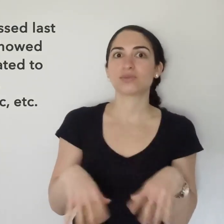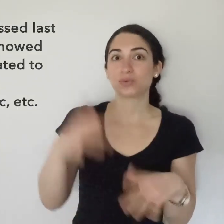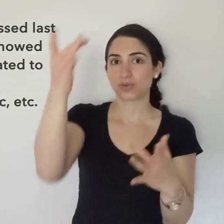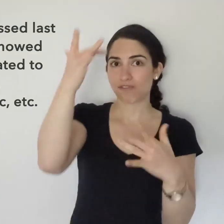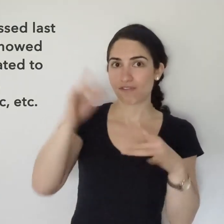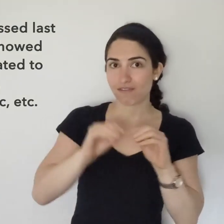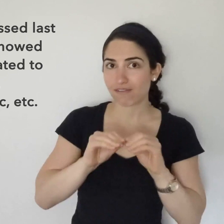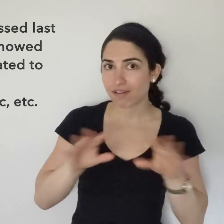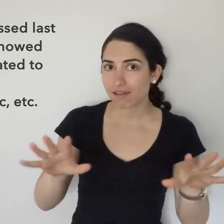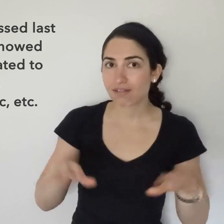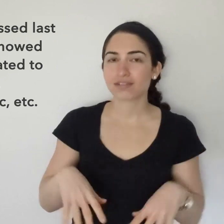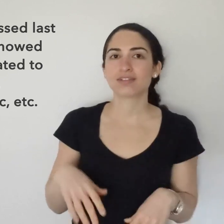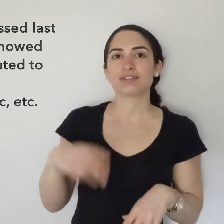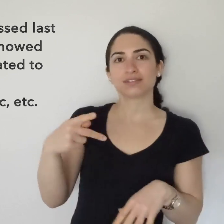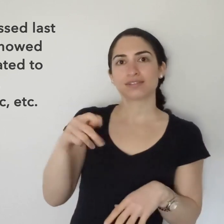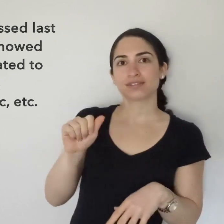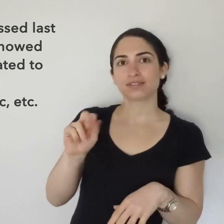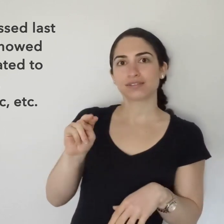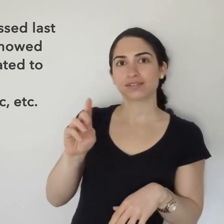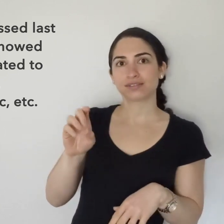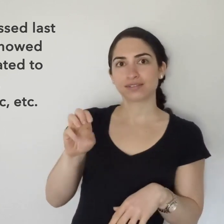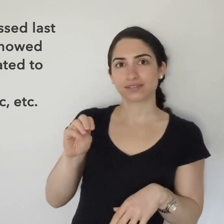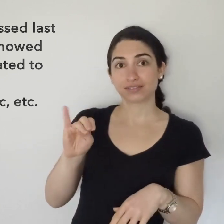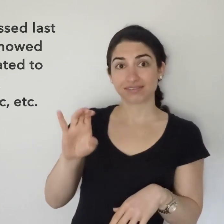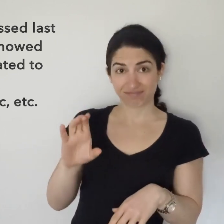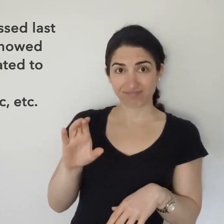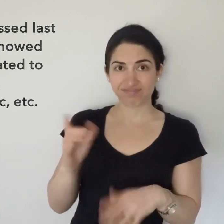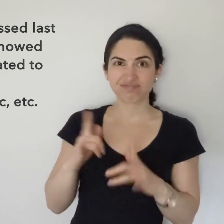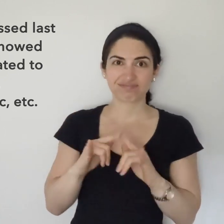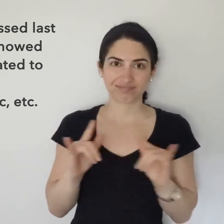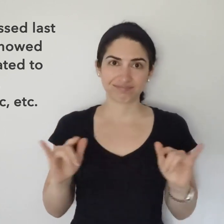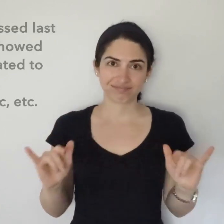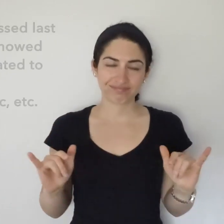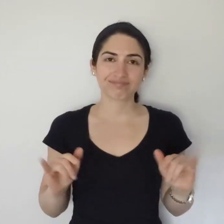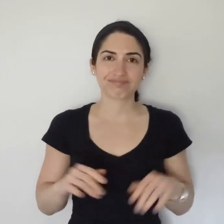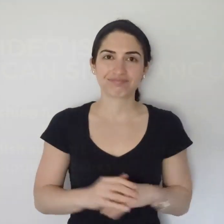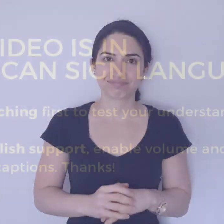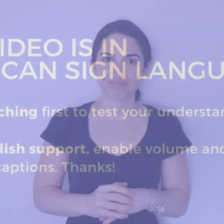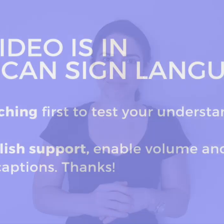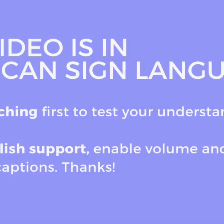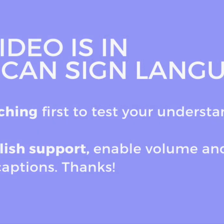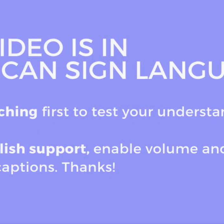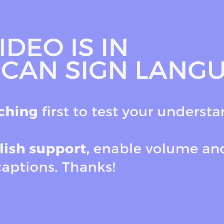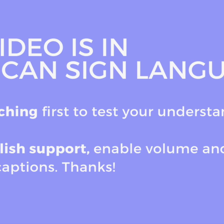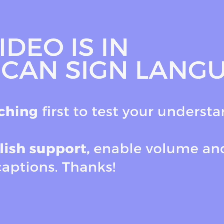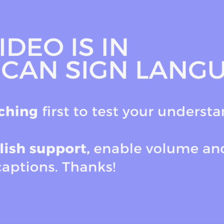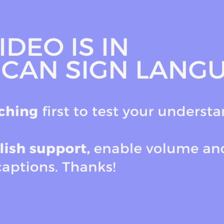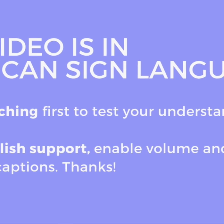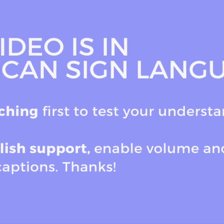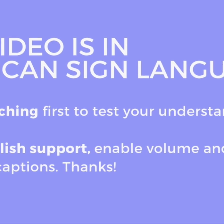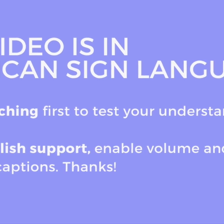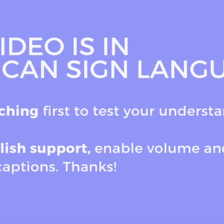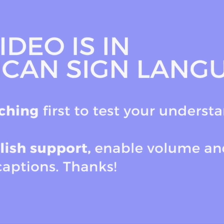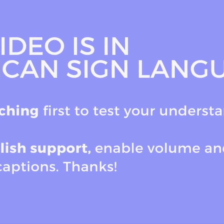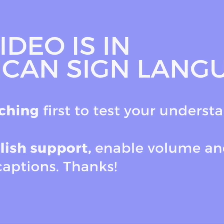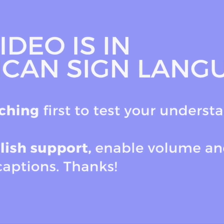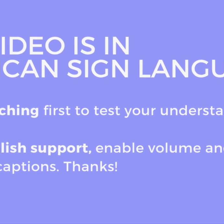to virus and pandemic and so on. This video is in American Sign